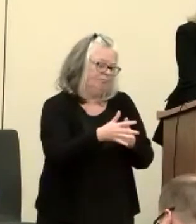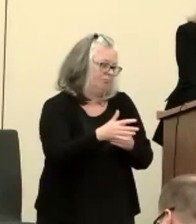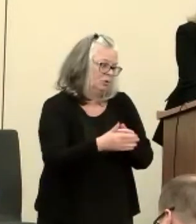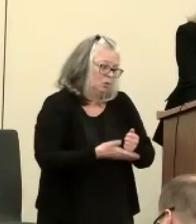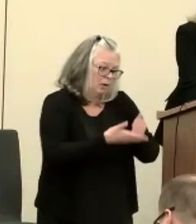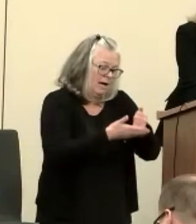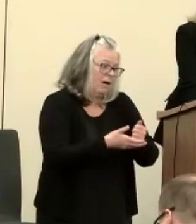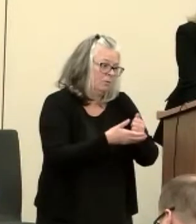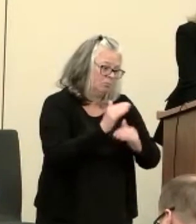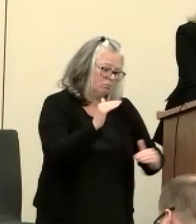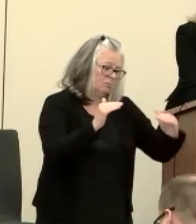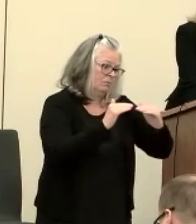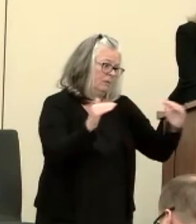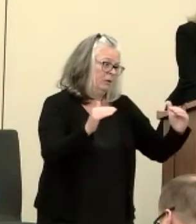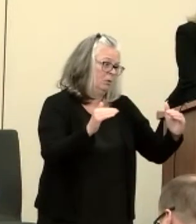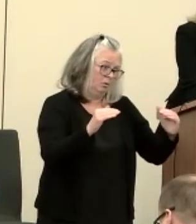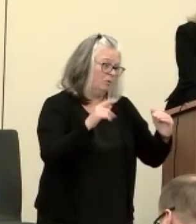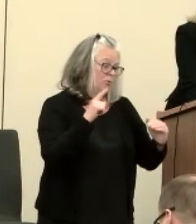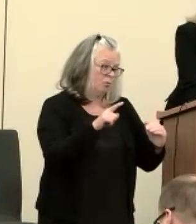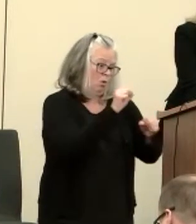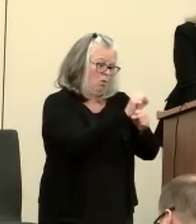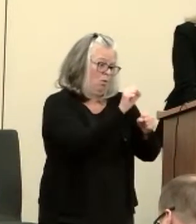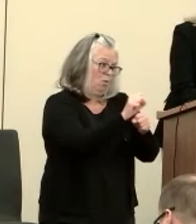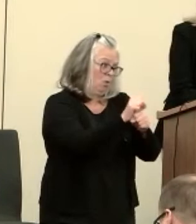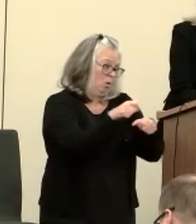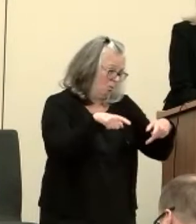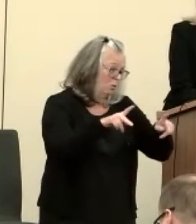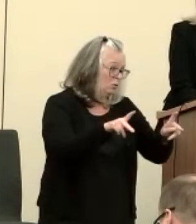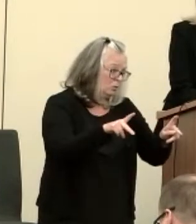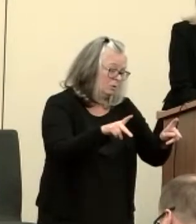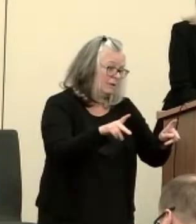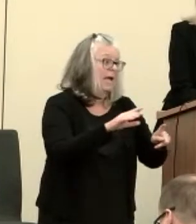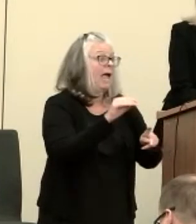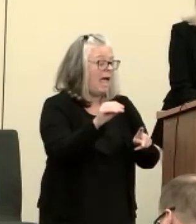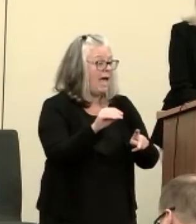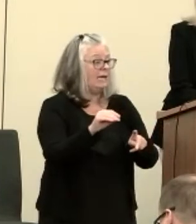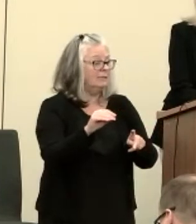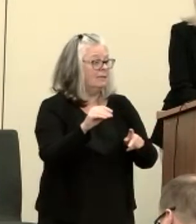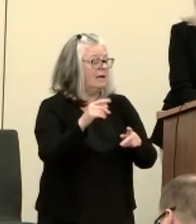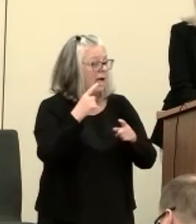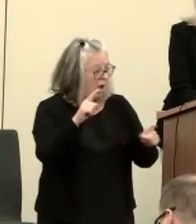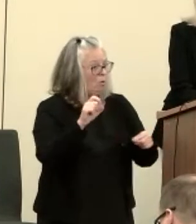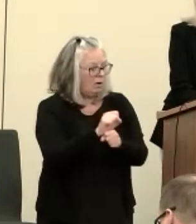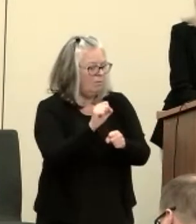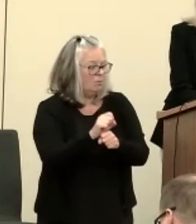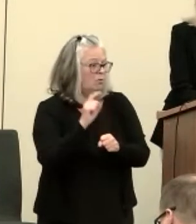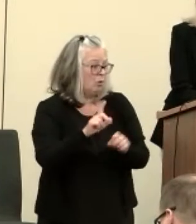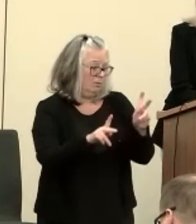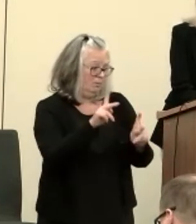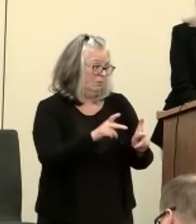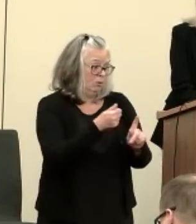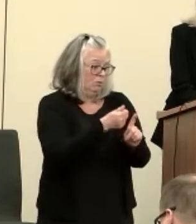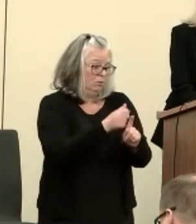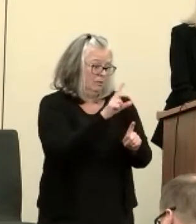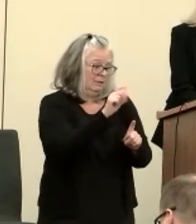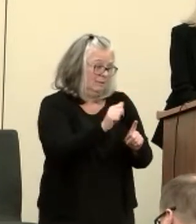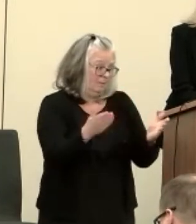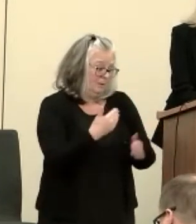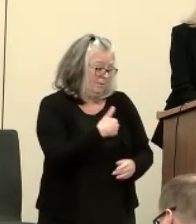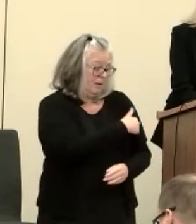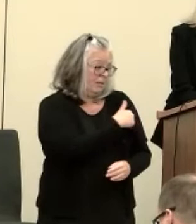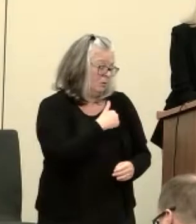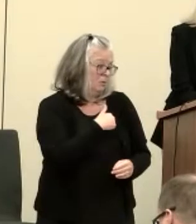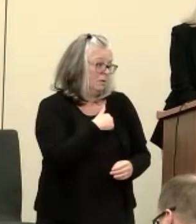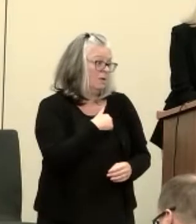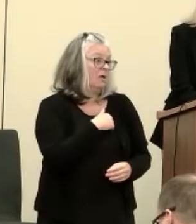regard to ensure equity and employment opportunities and outcomes for Manitobans with disabilities. A